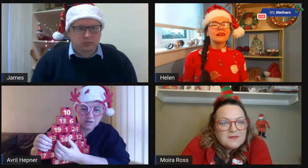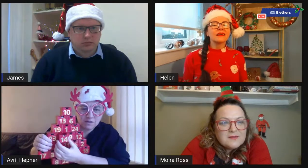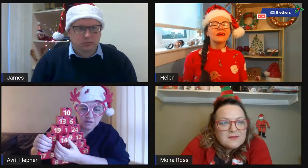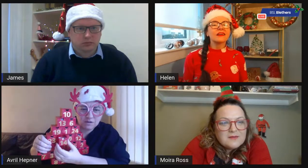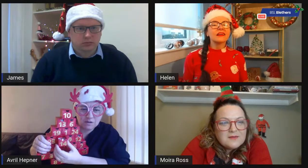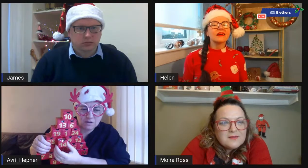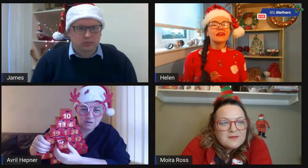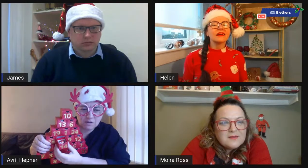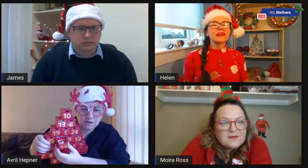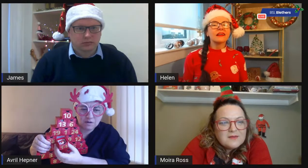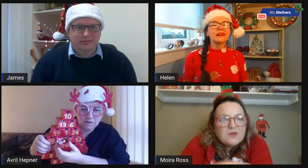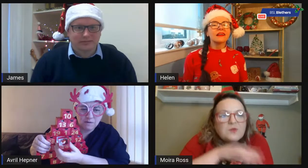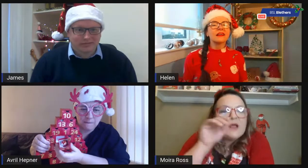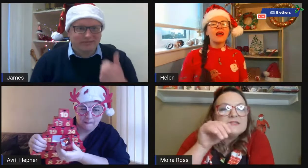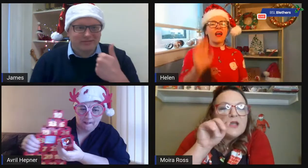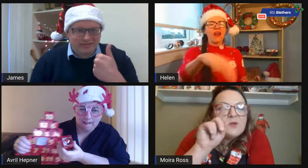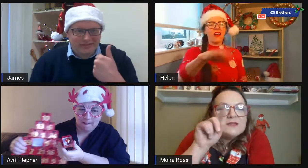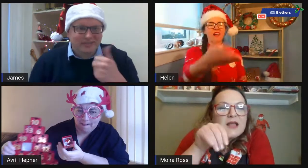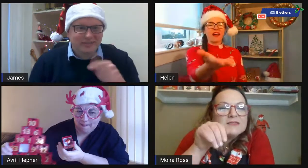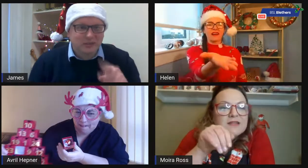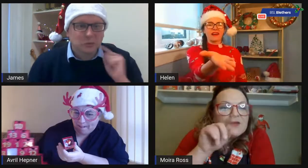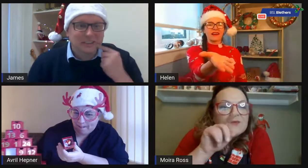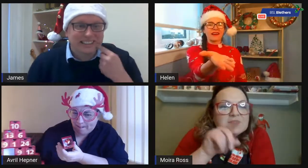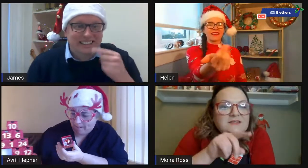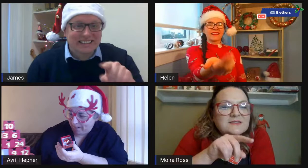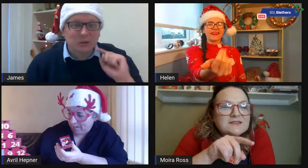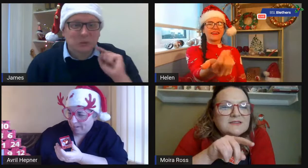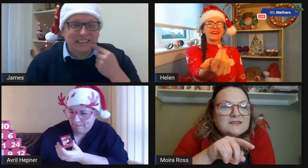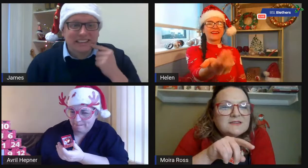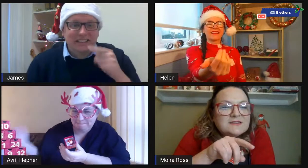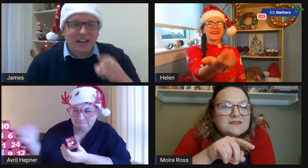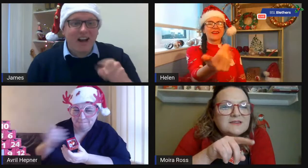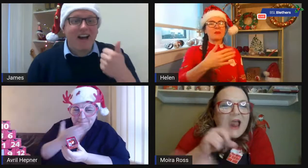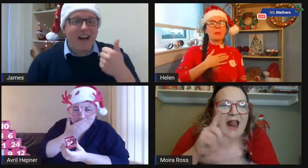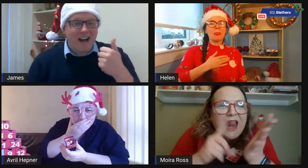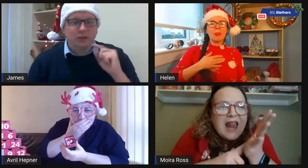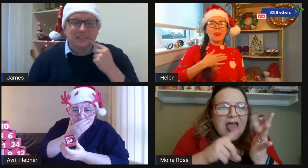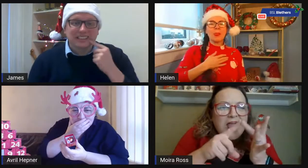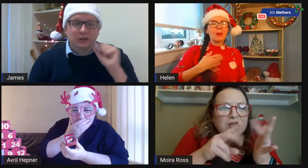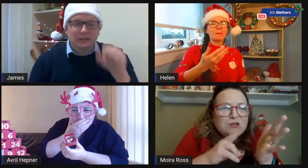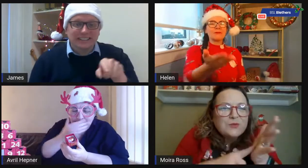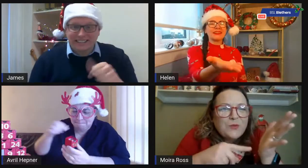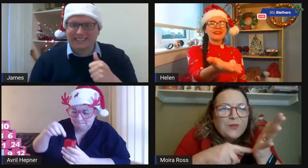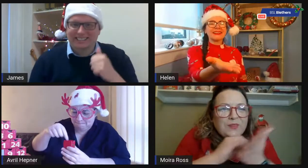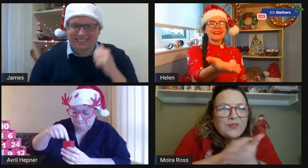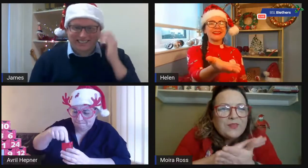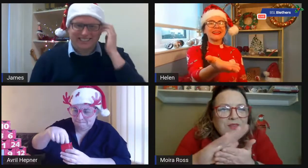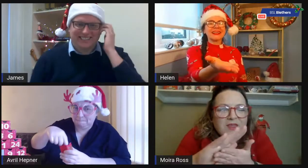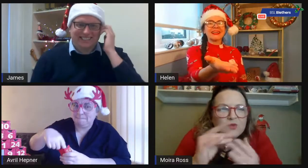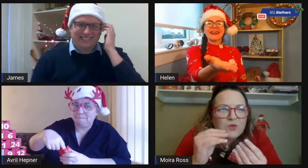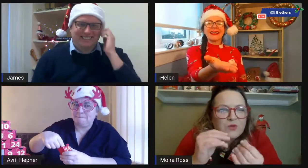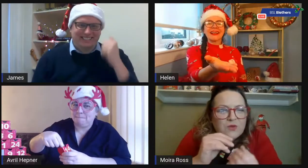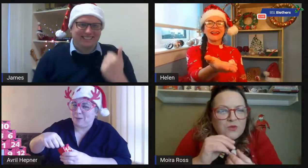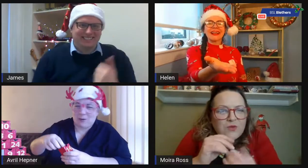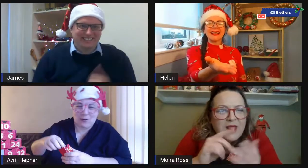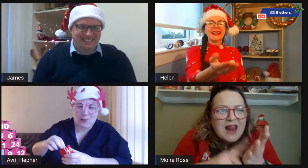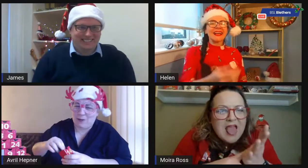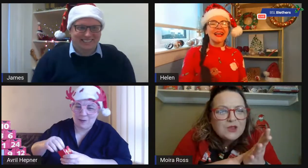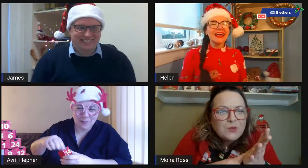14th? Ooh, a chocolate. What is it? Don't Give it to mind me, if I Avril. That's my do. favourite. Don't mind if I